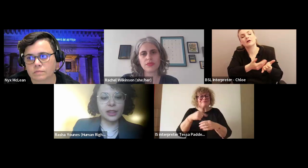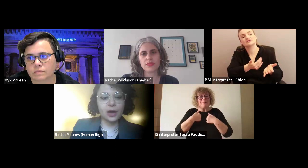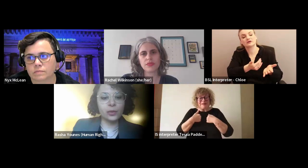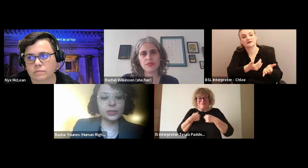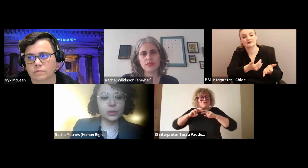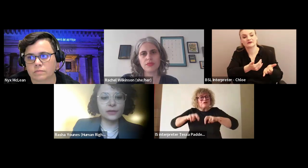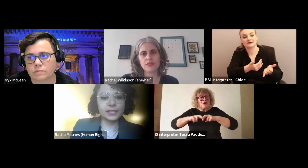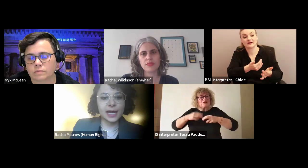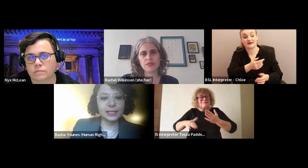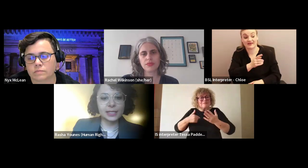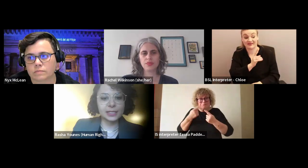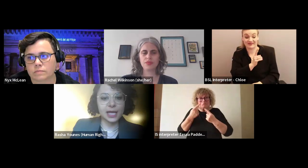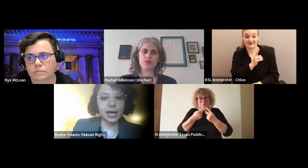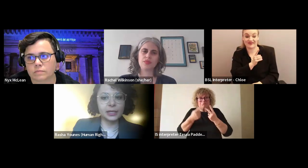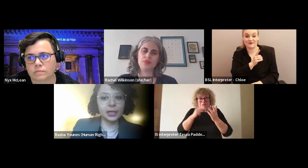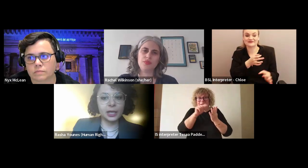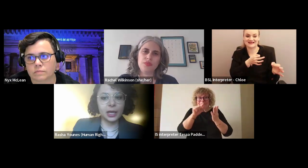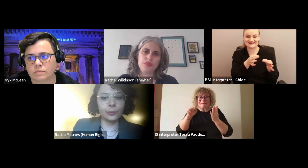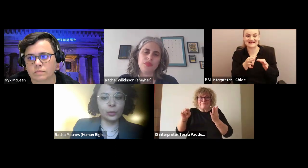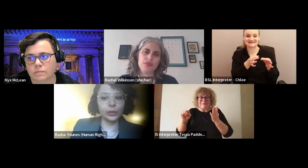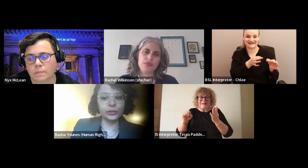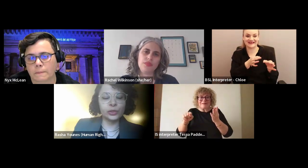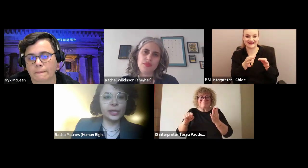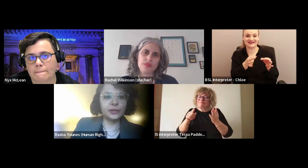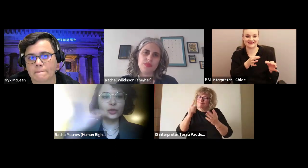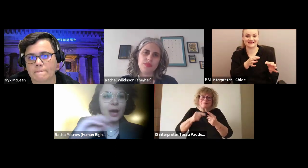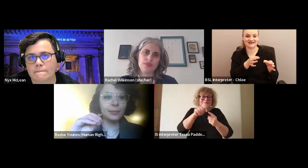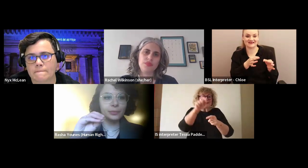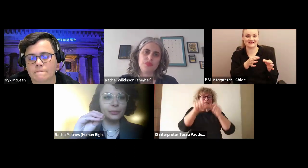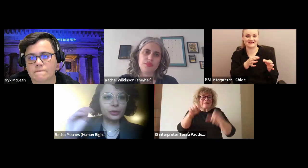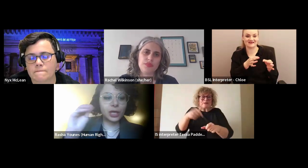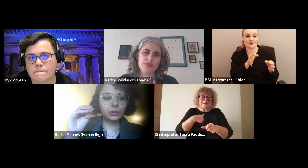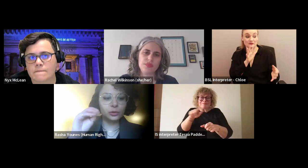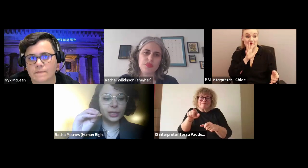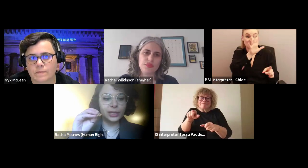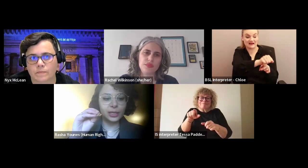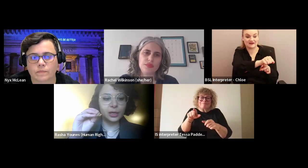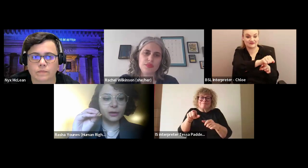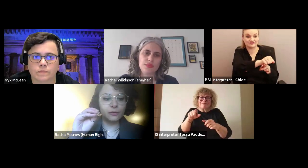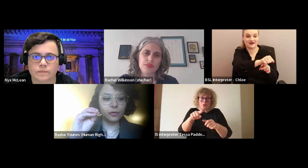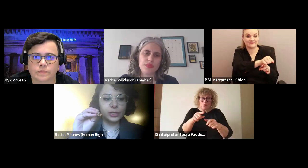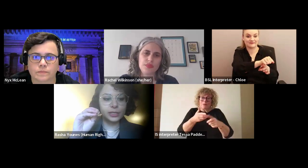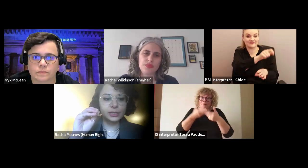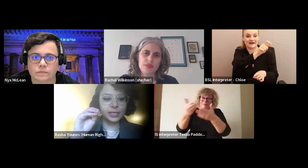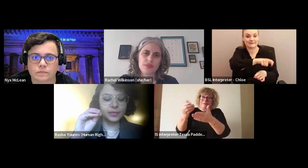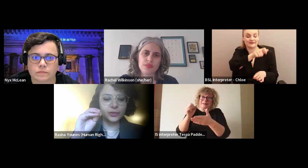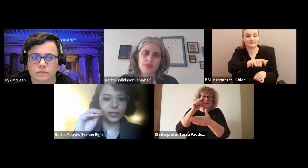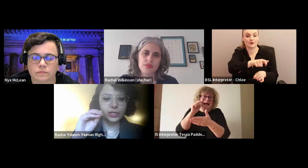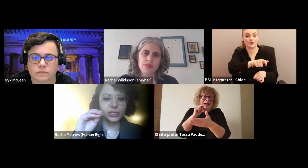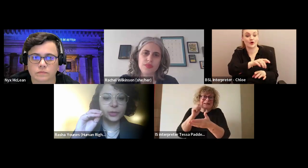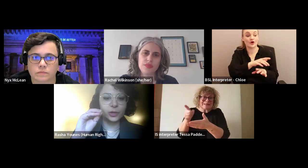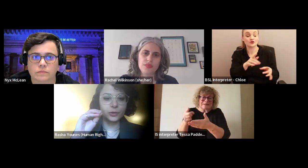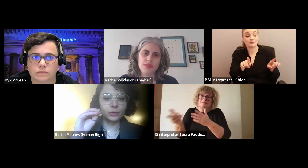And that was one of the tactics that would entrap people, not only for